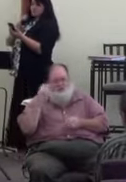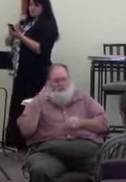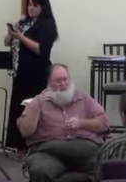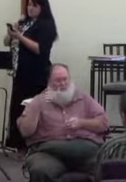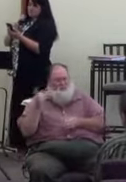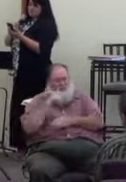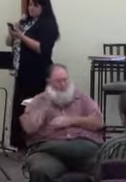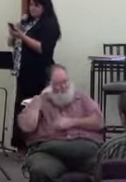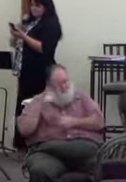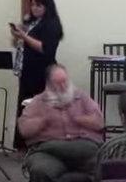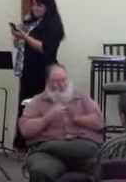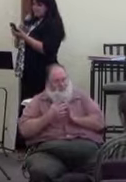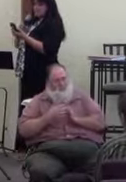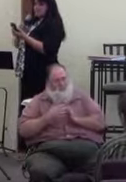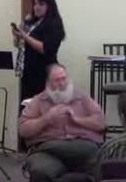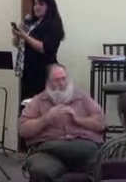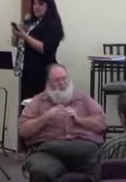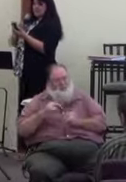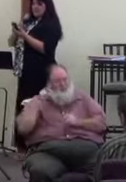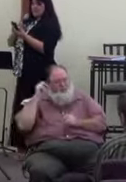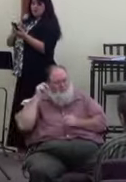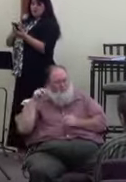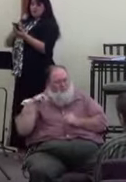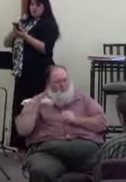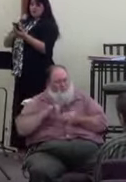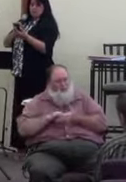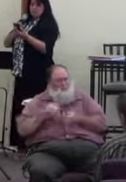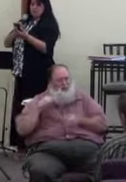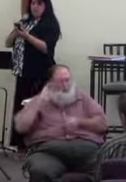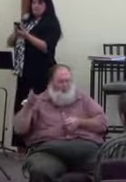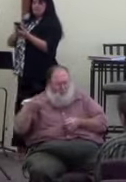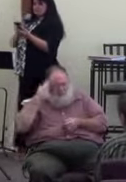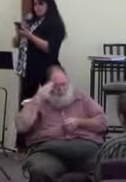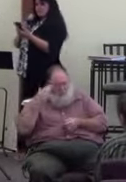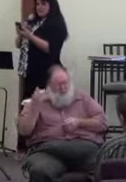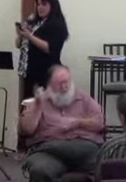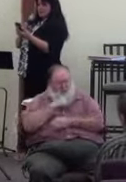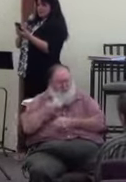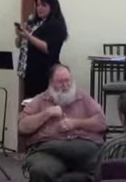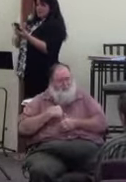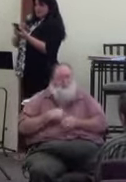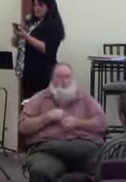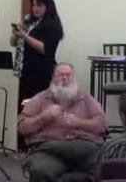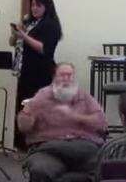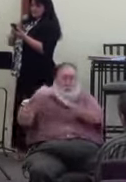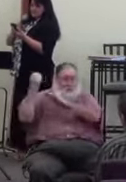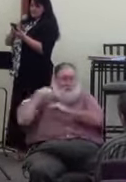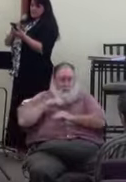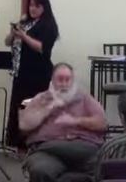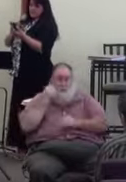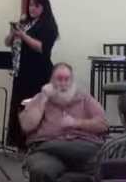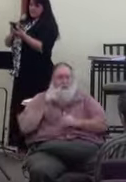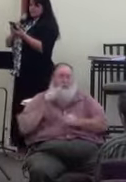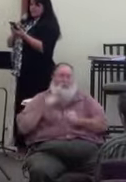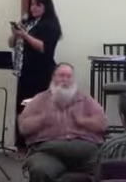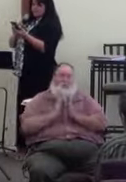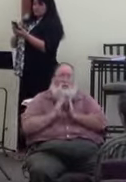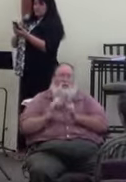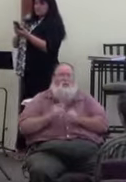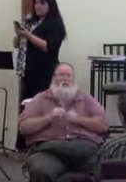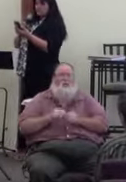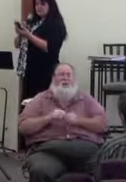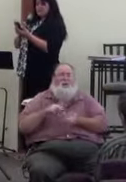did just that. We never know the day that he will call us home. We must stay prayed up and ready. I knelt down to kiss him on the